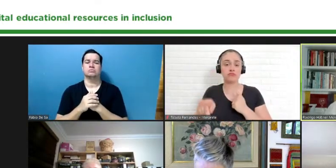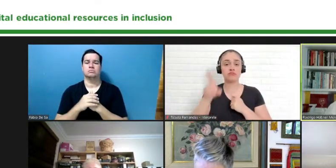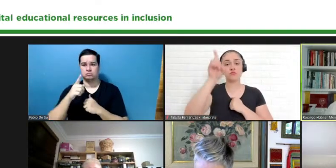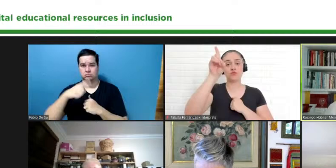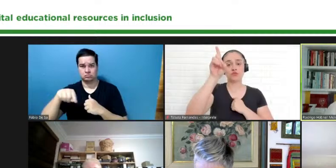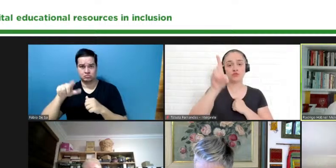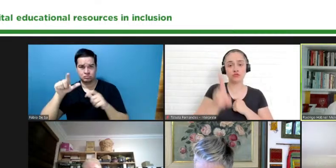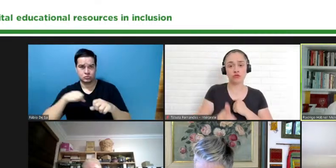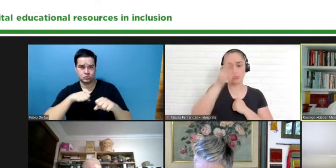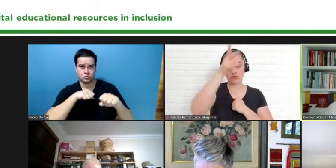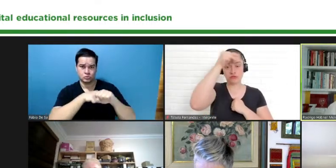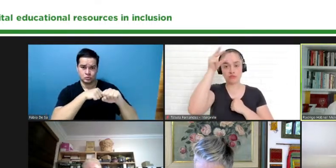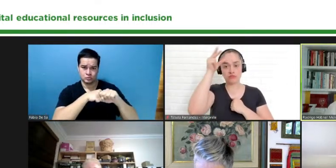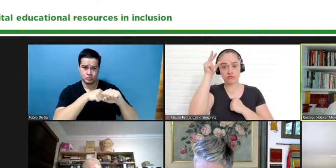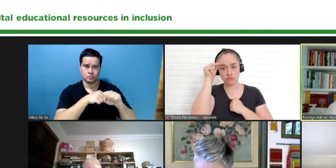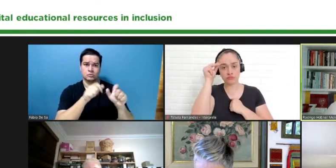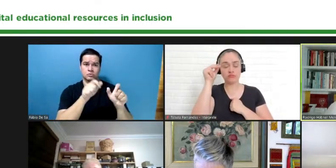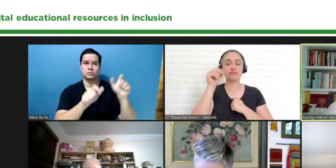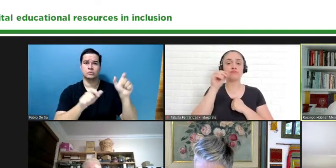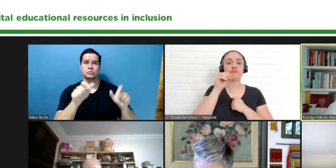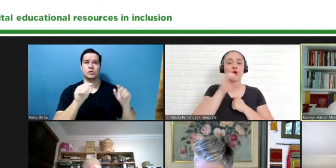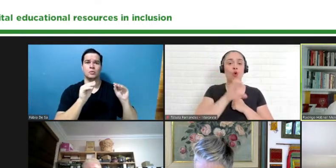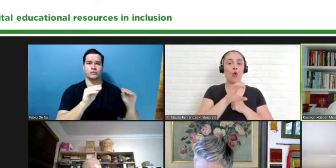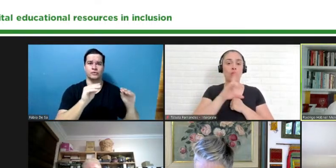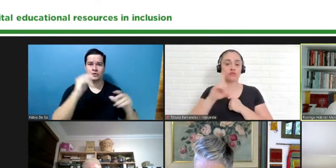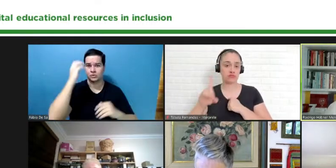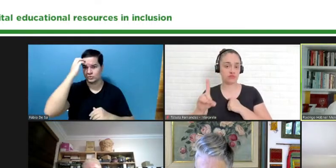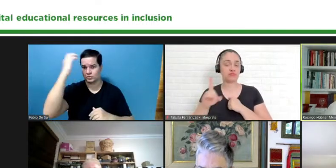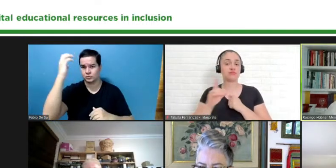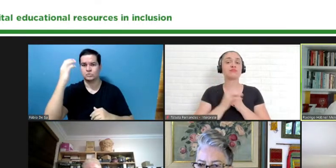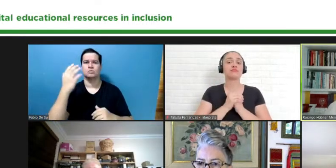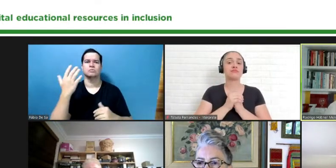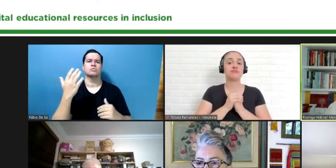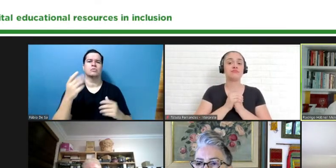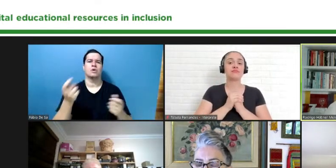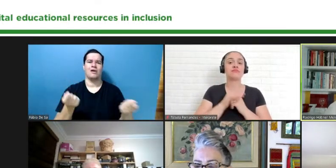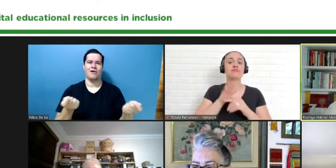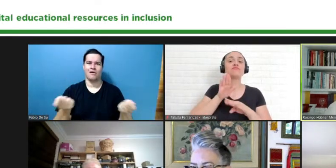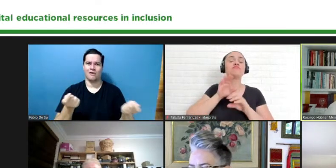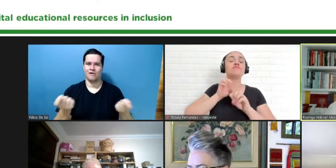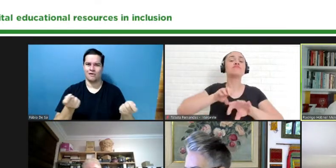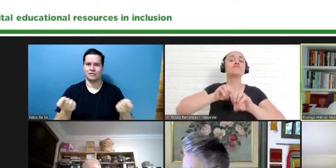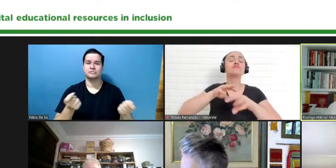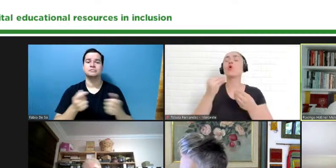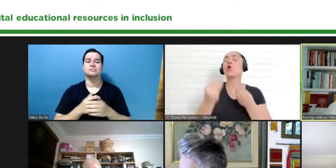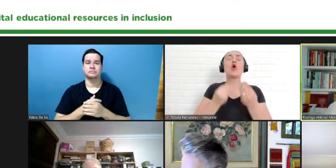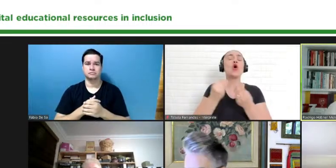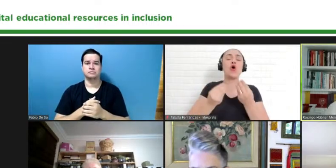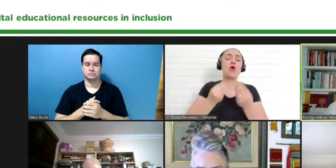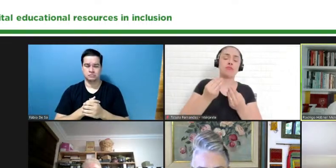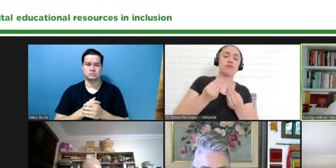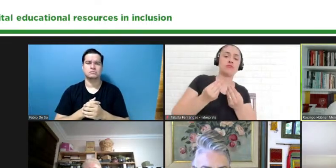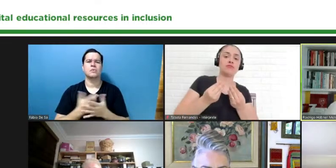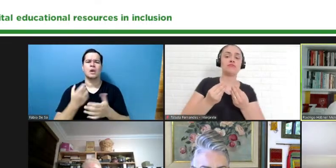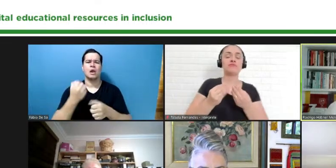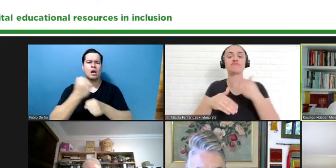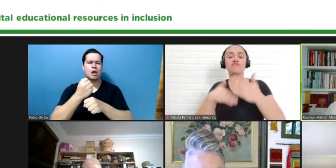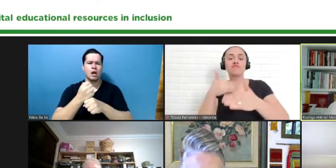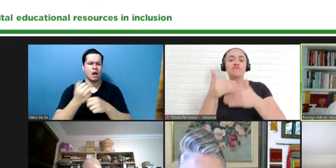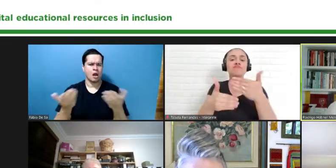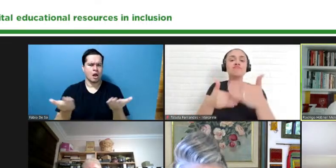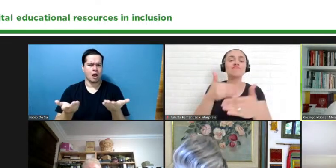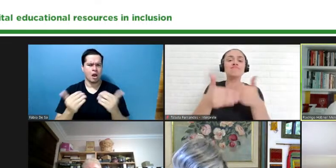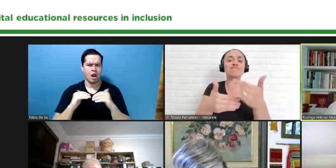public officers, and other specialists in terms of how to make the next step in each country